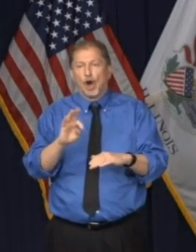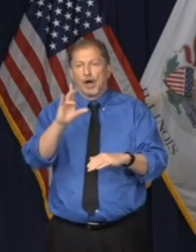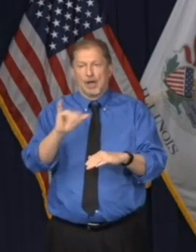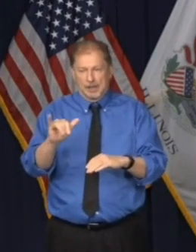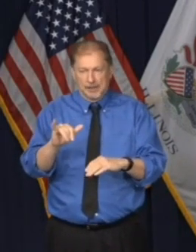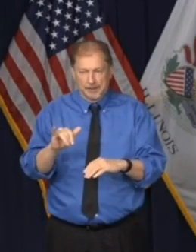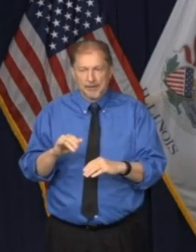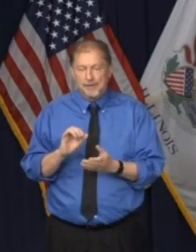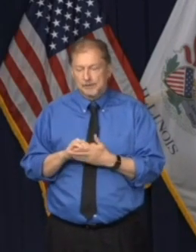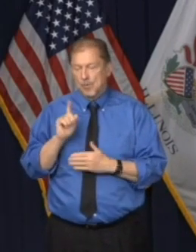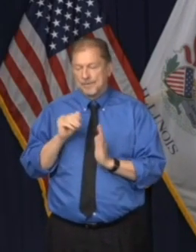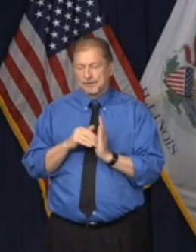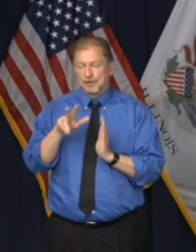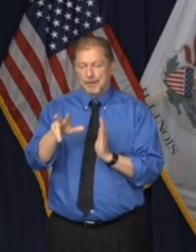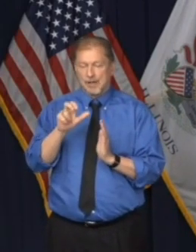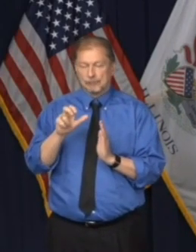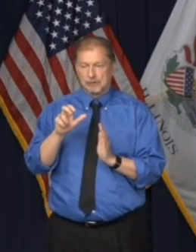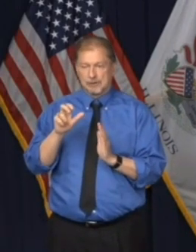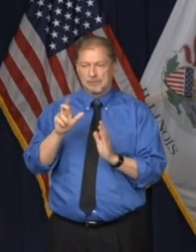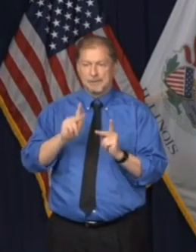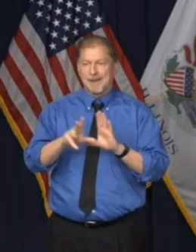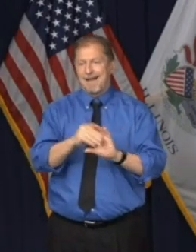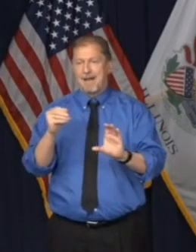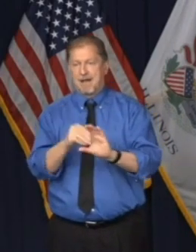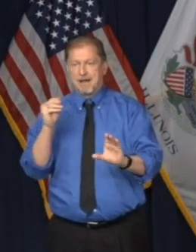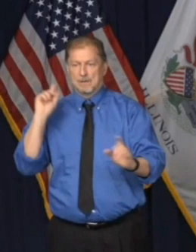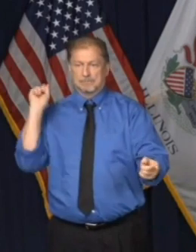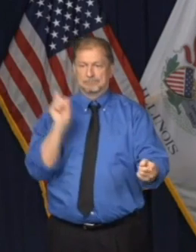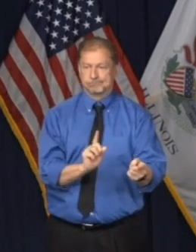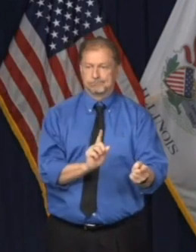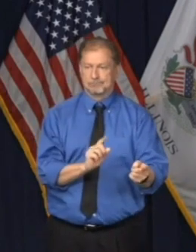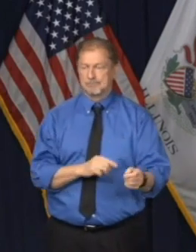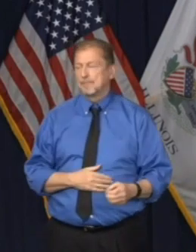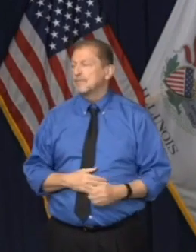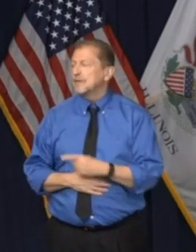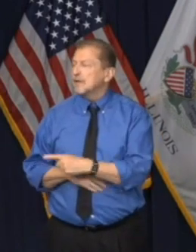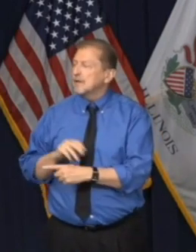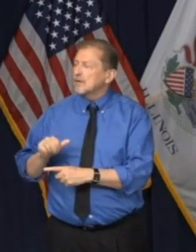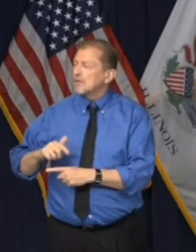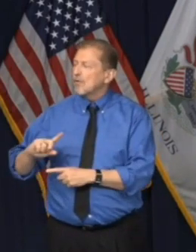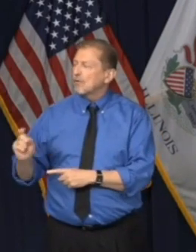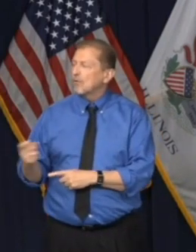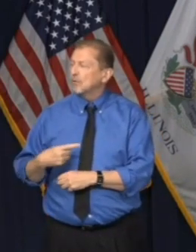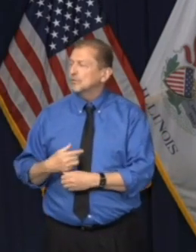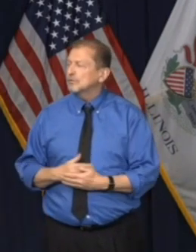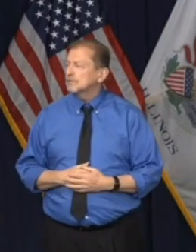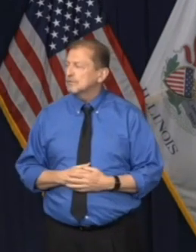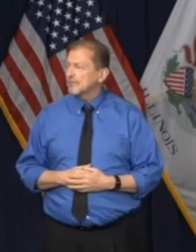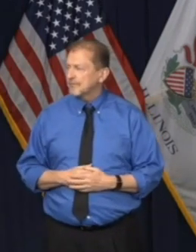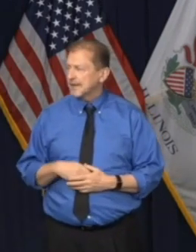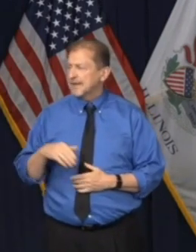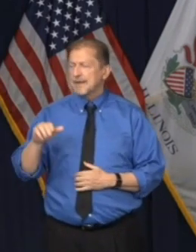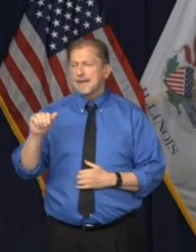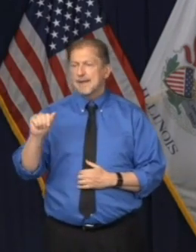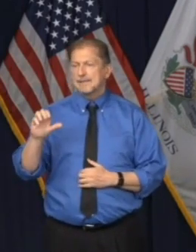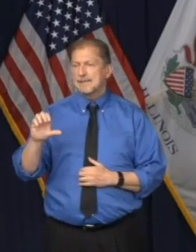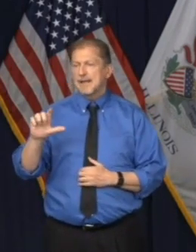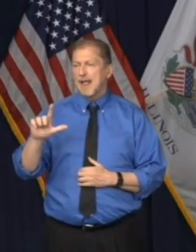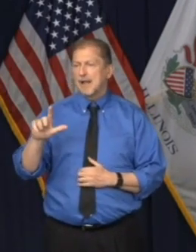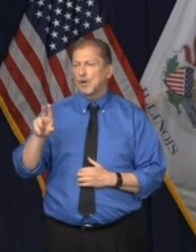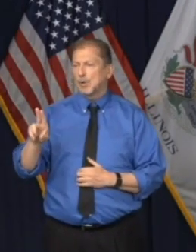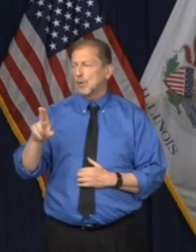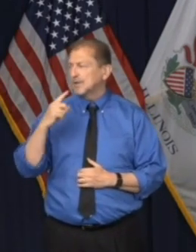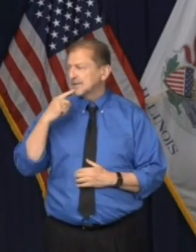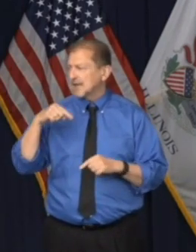to be freed. Charlie Meyerson at ChicagoPublicSquare.com. A new ACLU report ranks Illinois the third